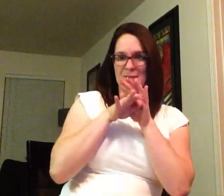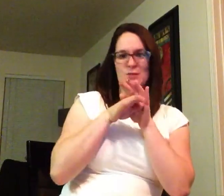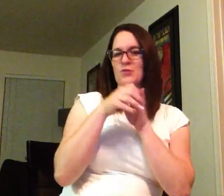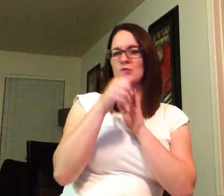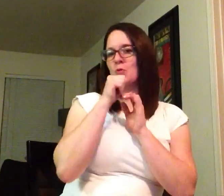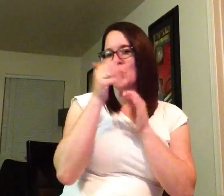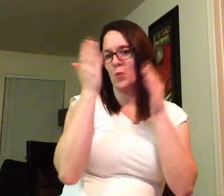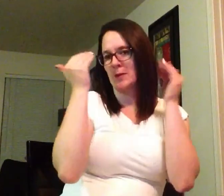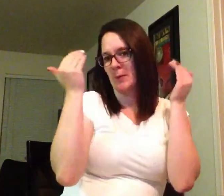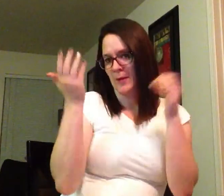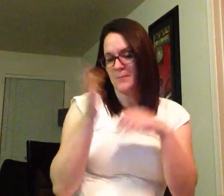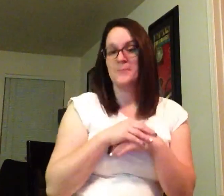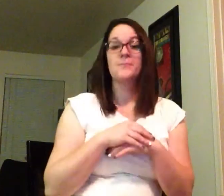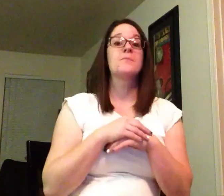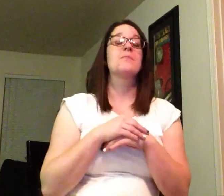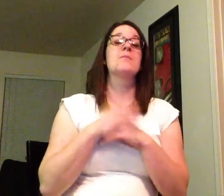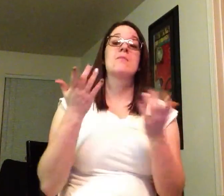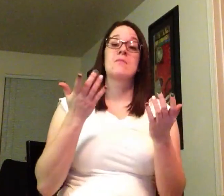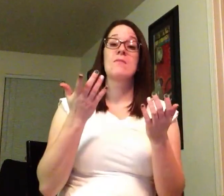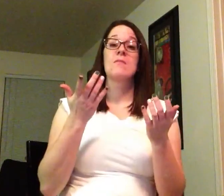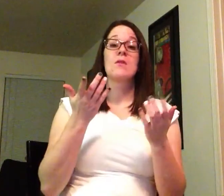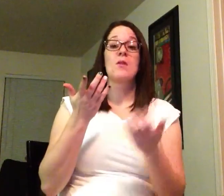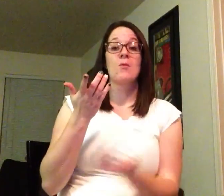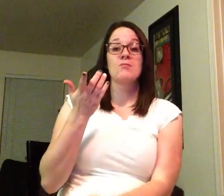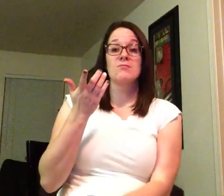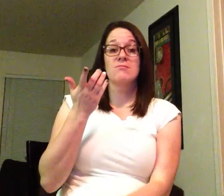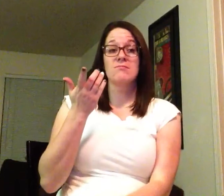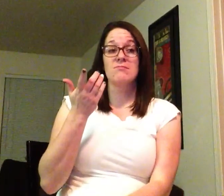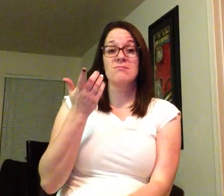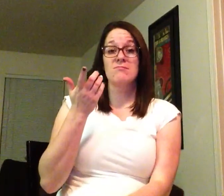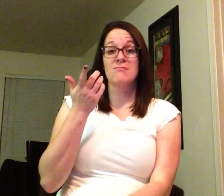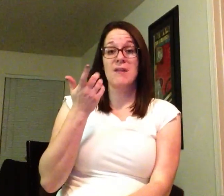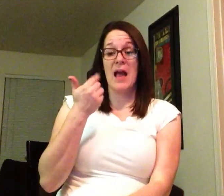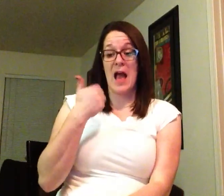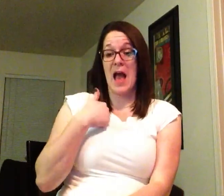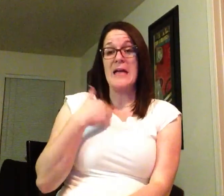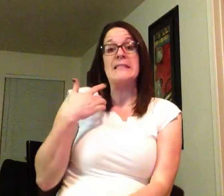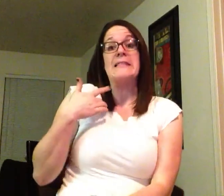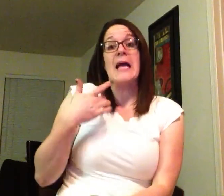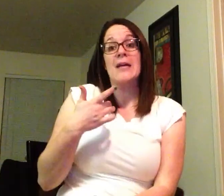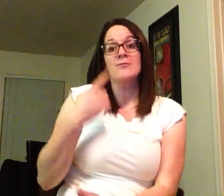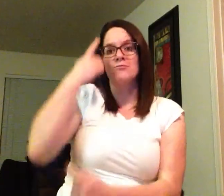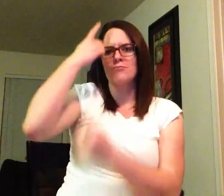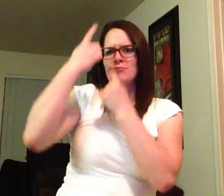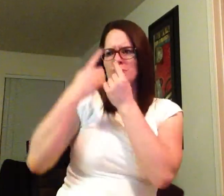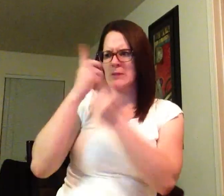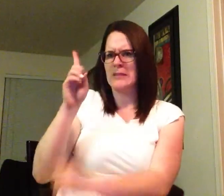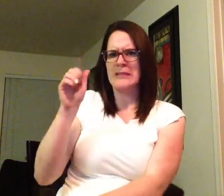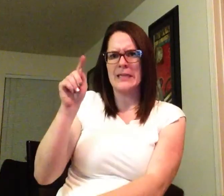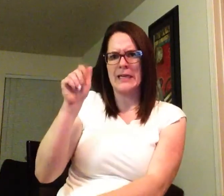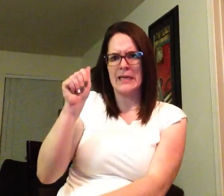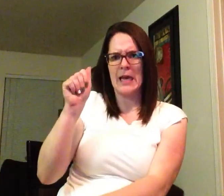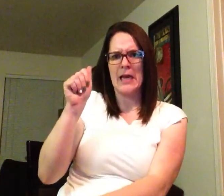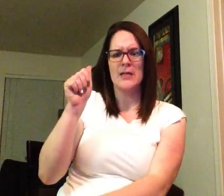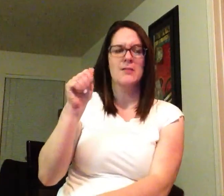I'm somebody who thinks a lot about data, as you'll soon find. I am constantly swimming in numbers and formulas